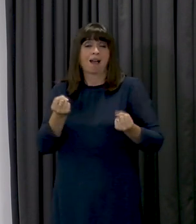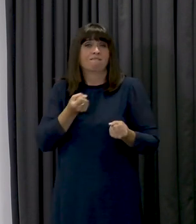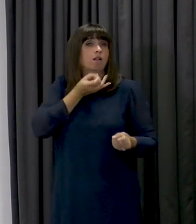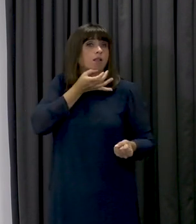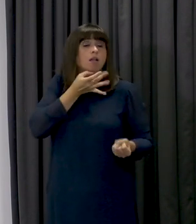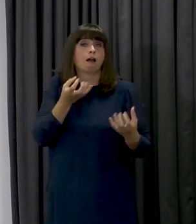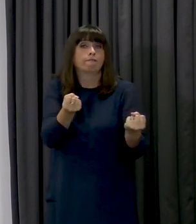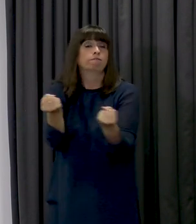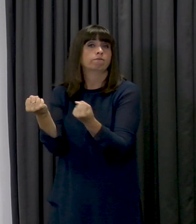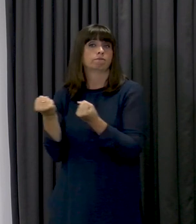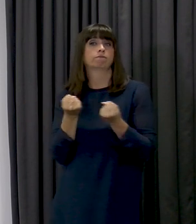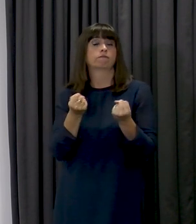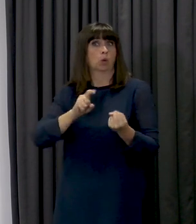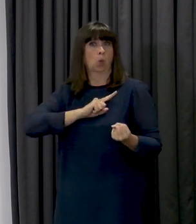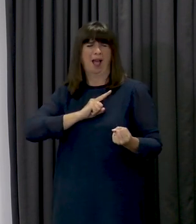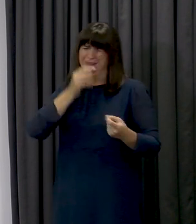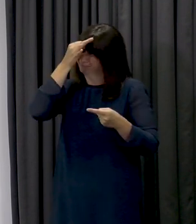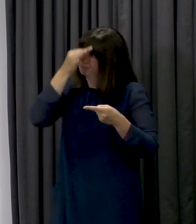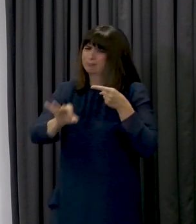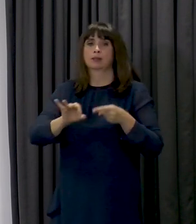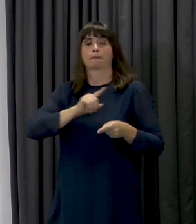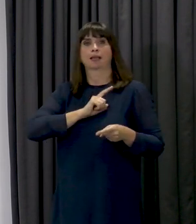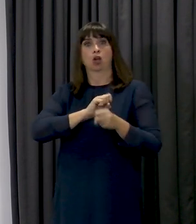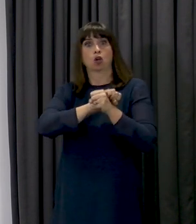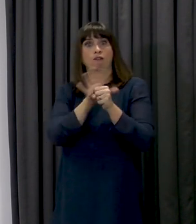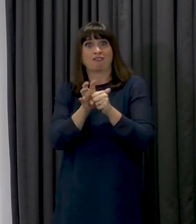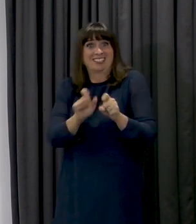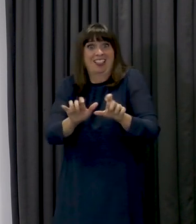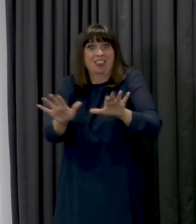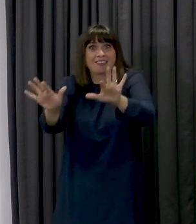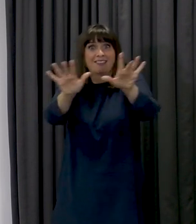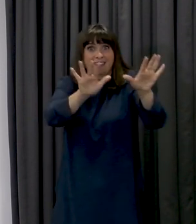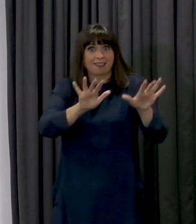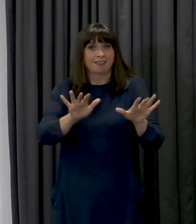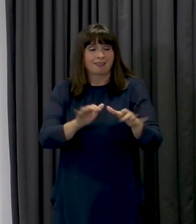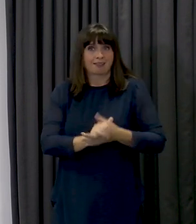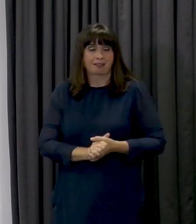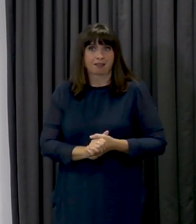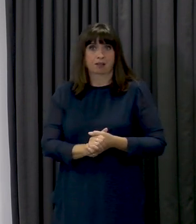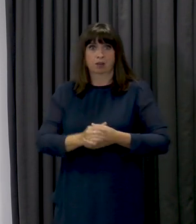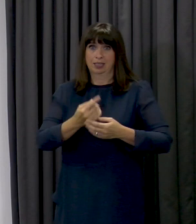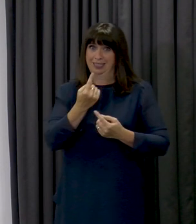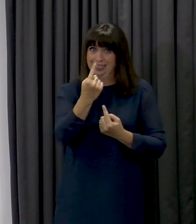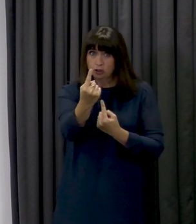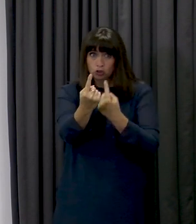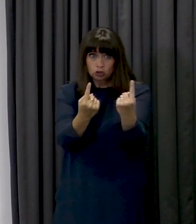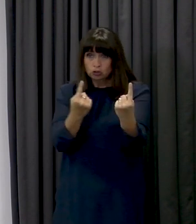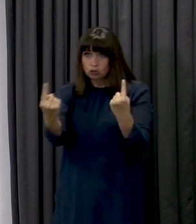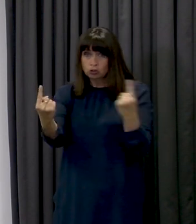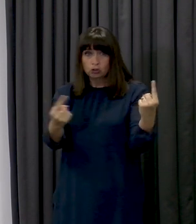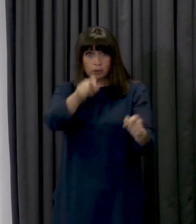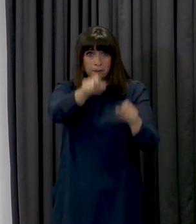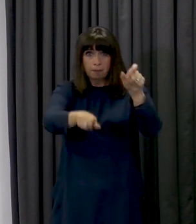that because coronavirus has not gone away. We, each of us, each one of